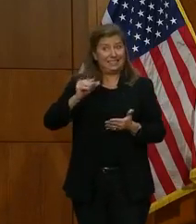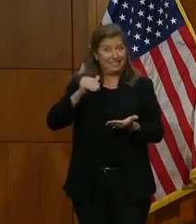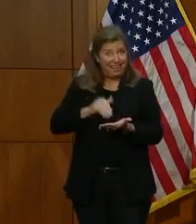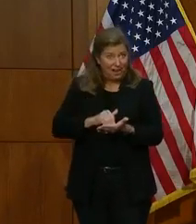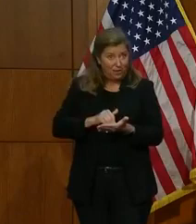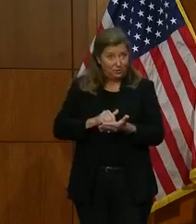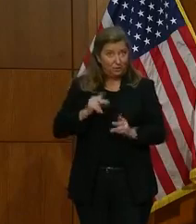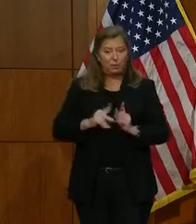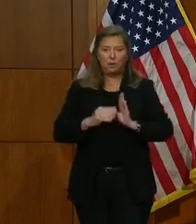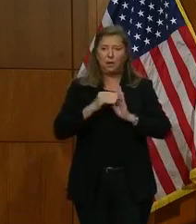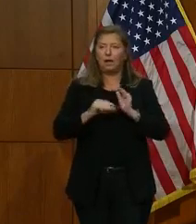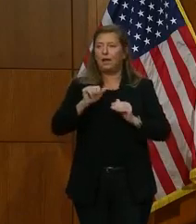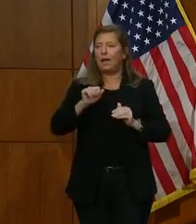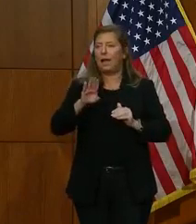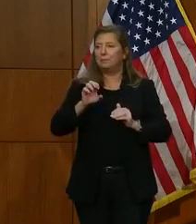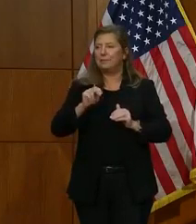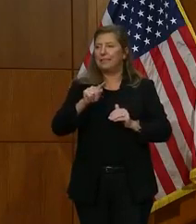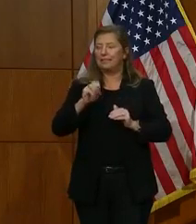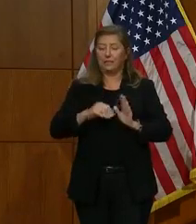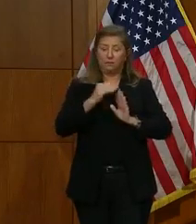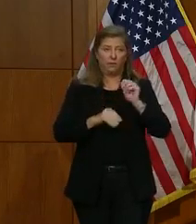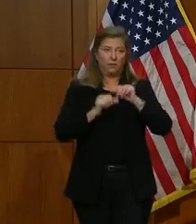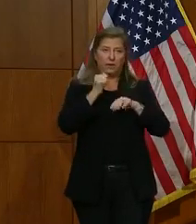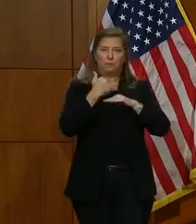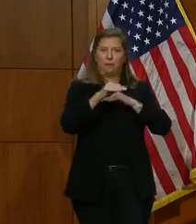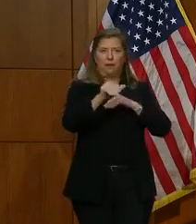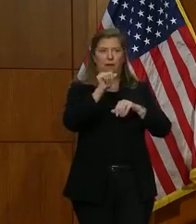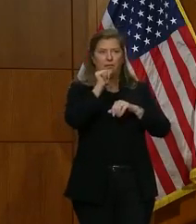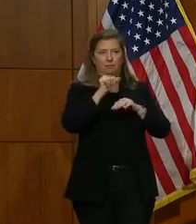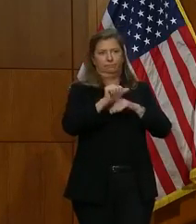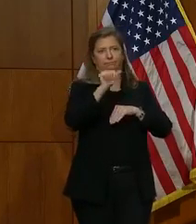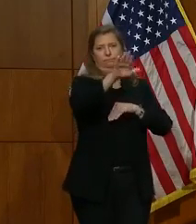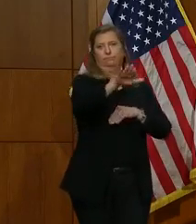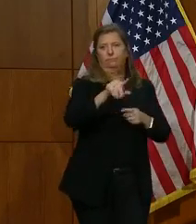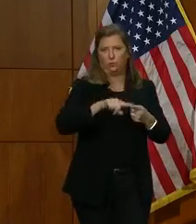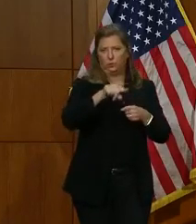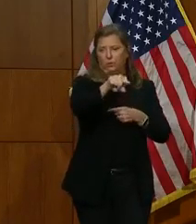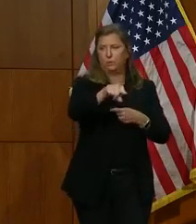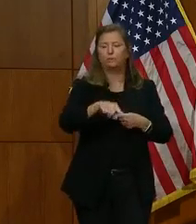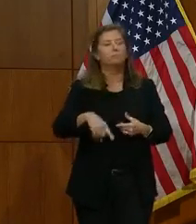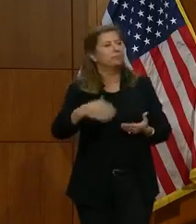cast absentee by mail. Thank you very much.